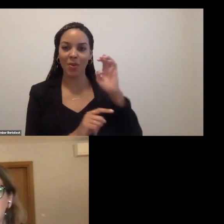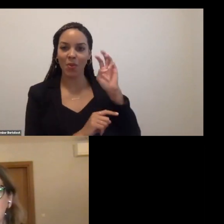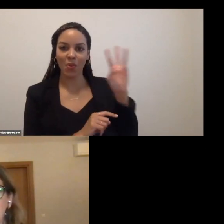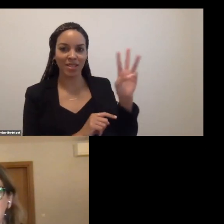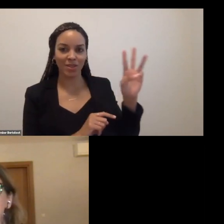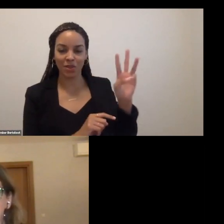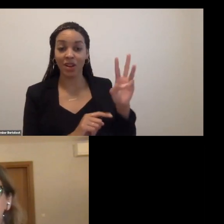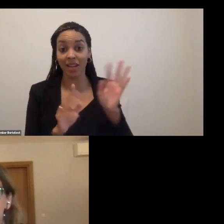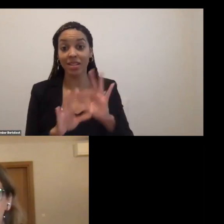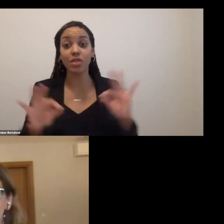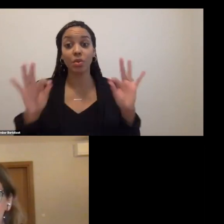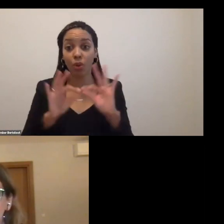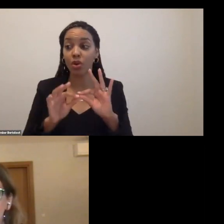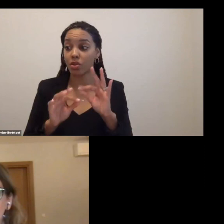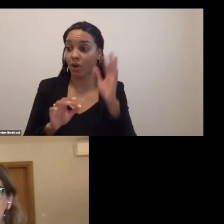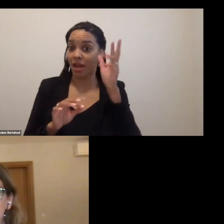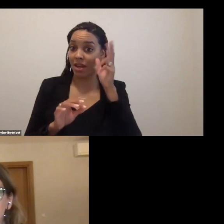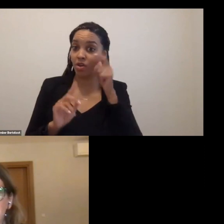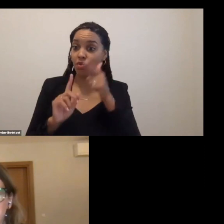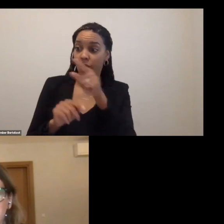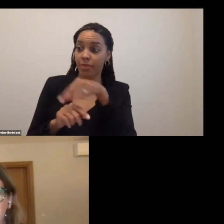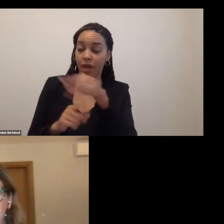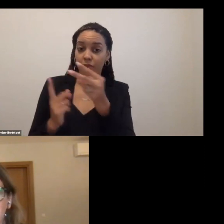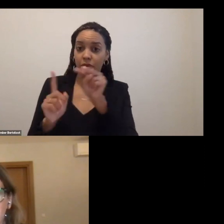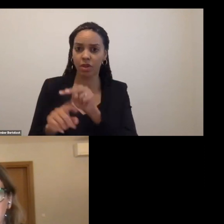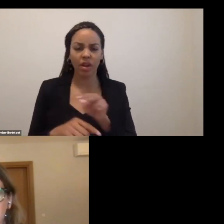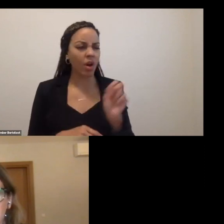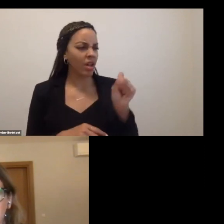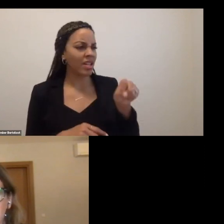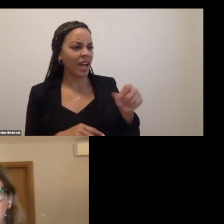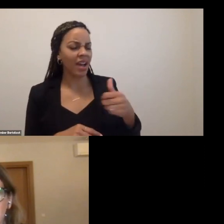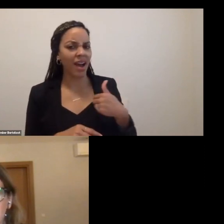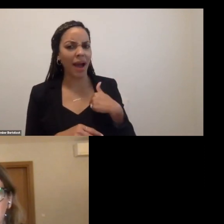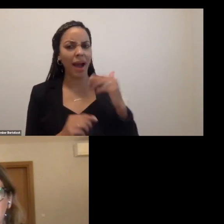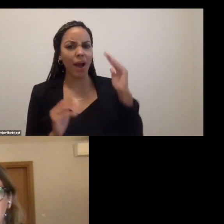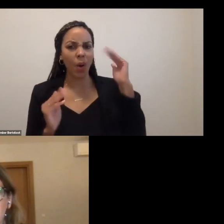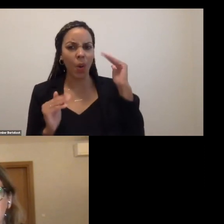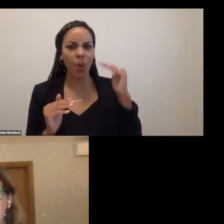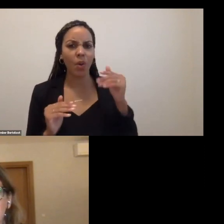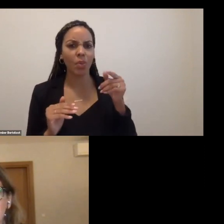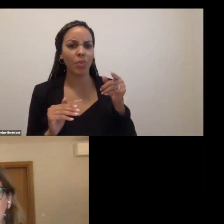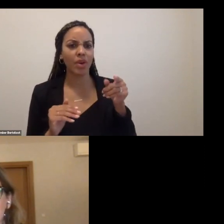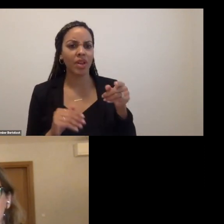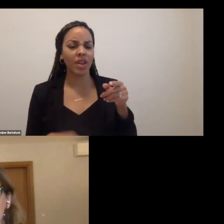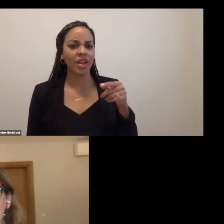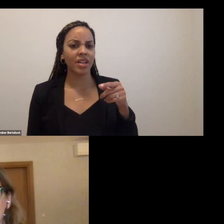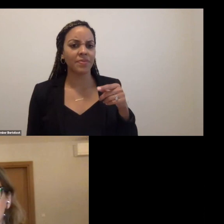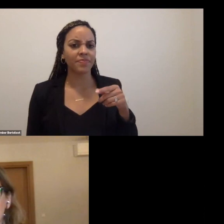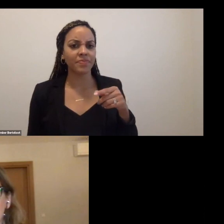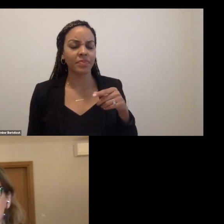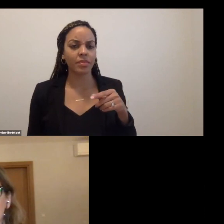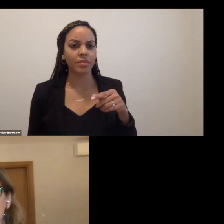hear from them. Yeah, I hope that in fact the pandemic also kind of